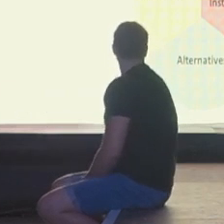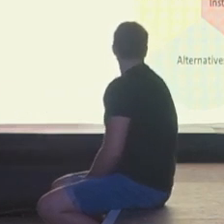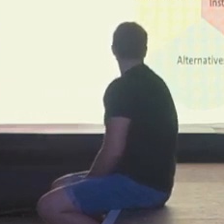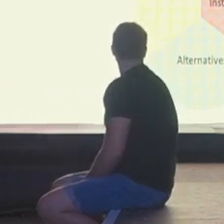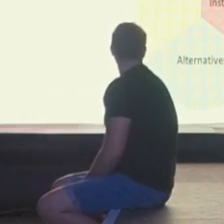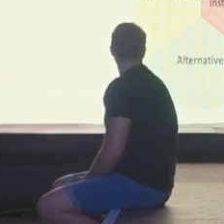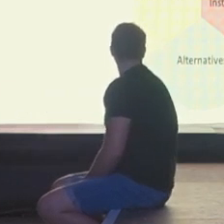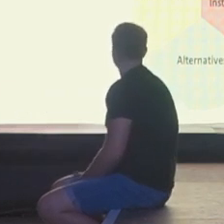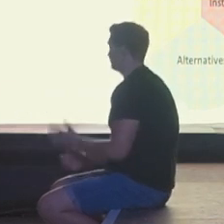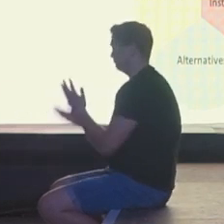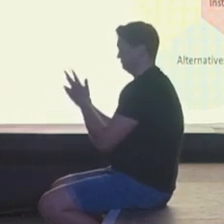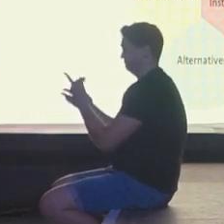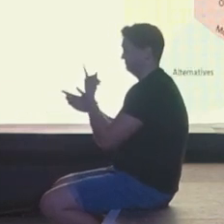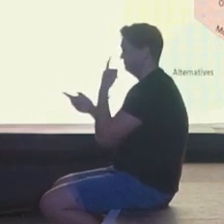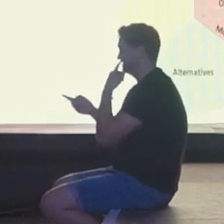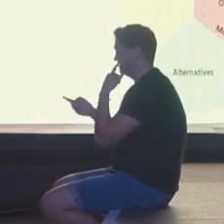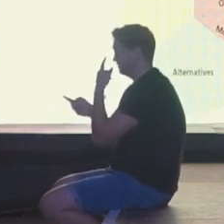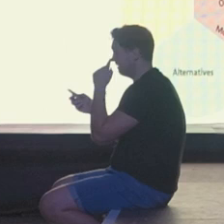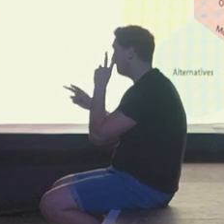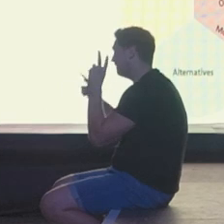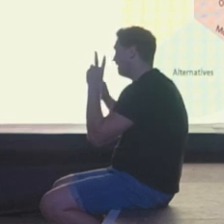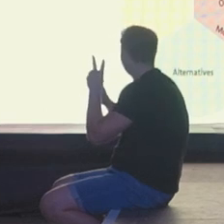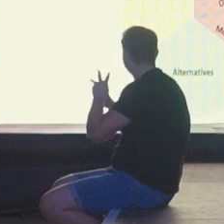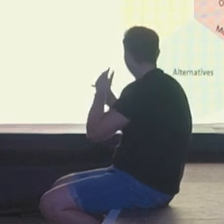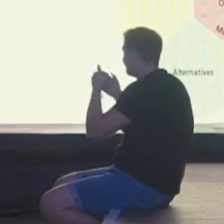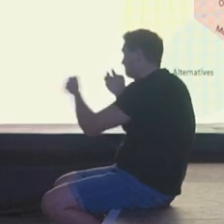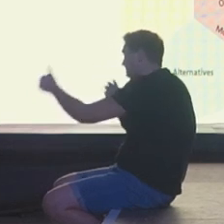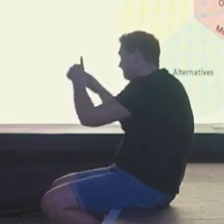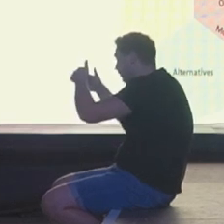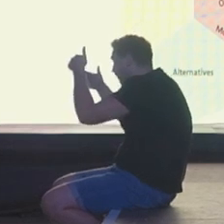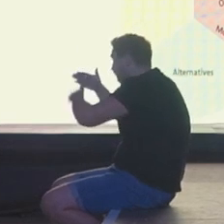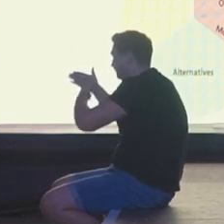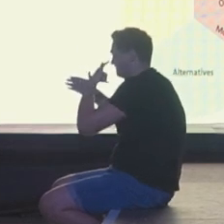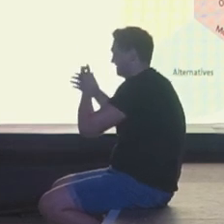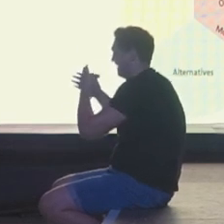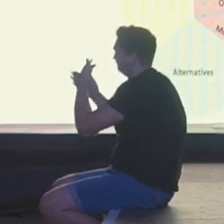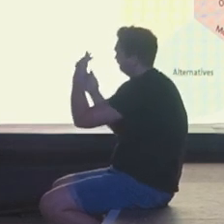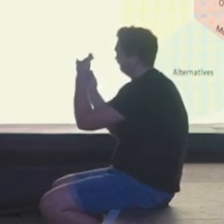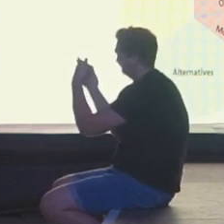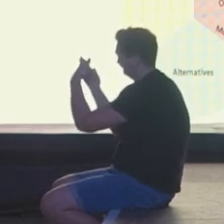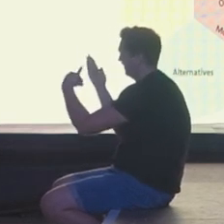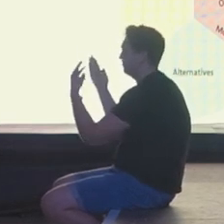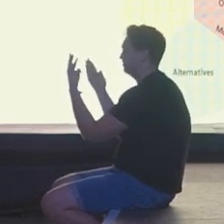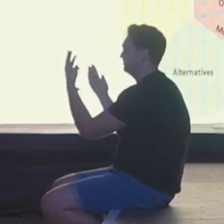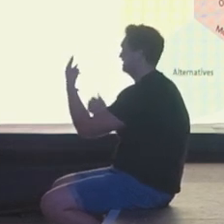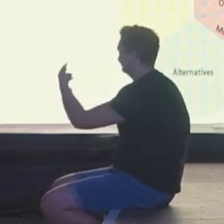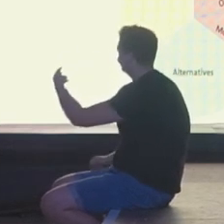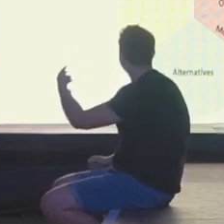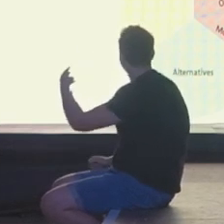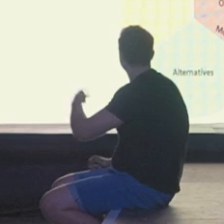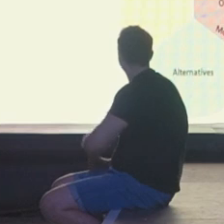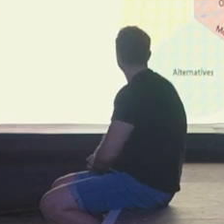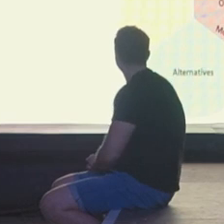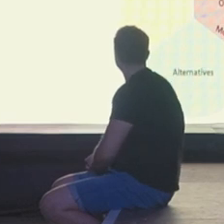relatively simple. It's going to get a bit more complicated. Boom. You can actually split that pie into 3, and I'll explain those slices